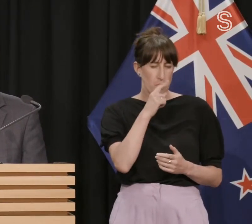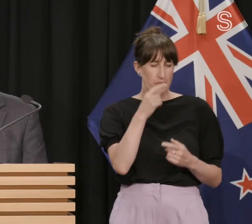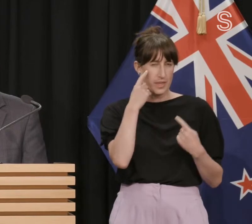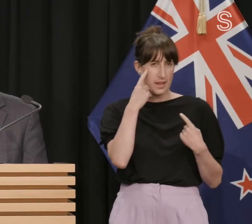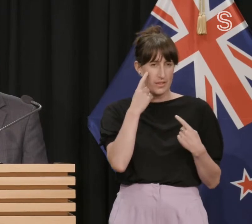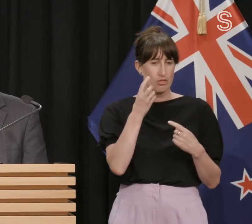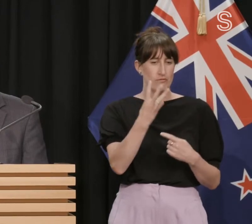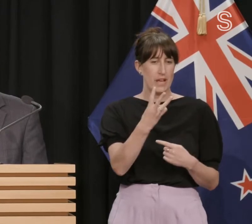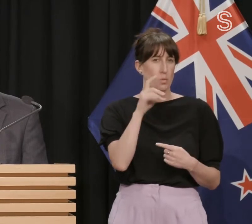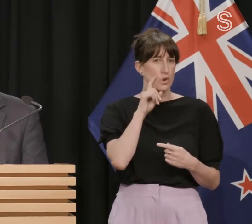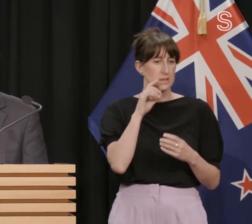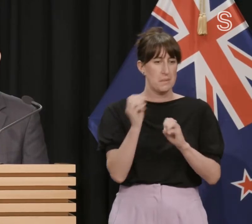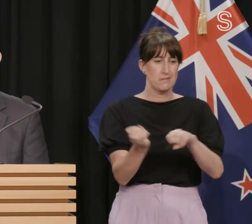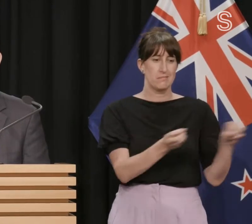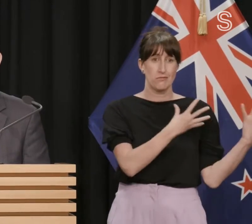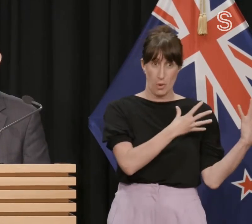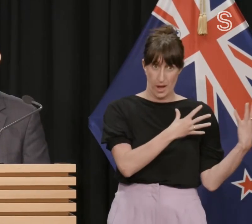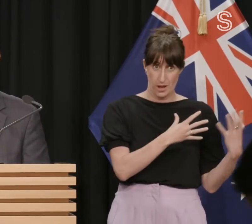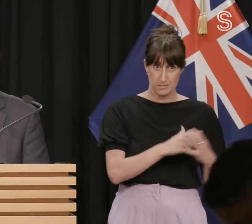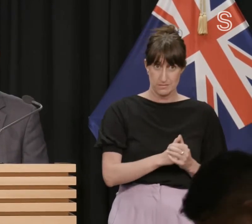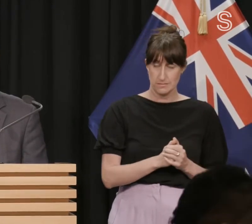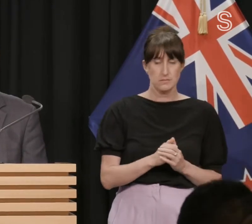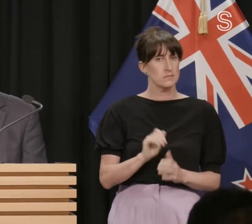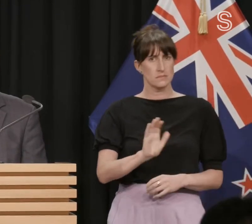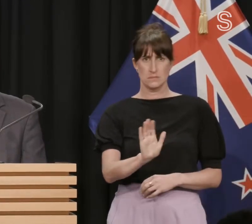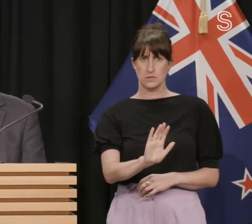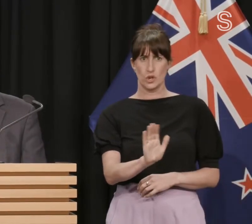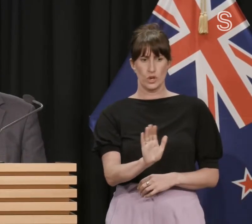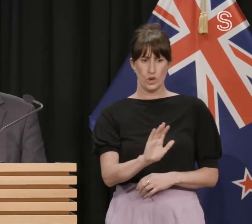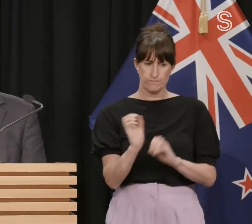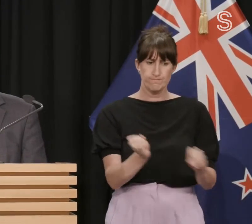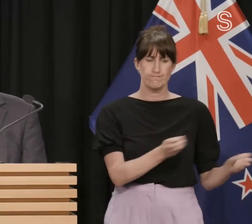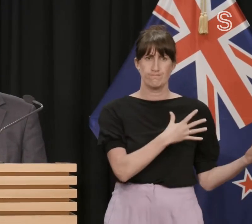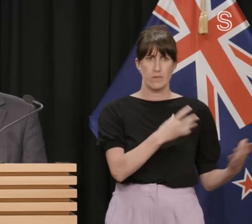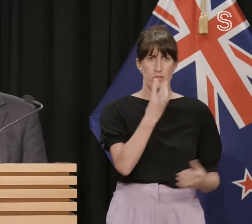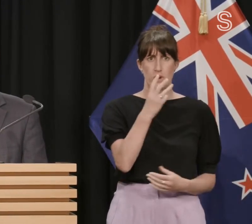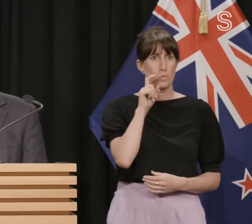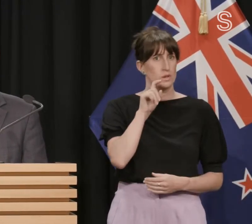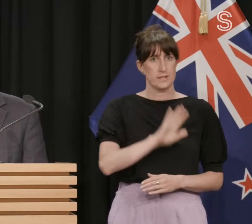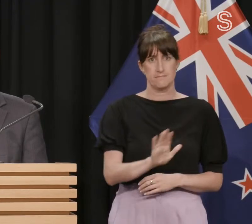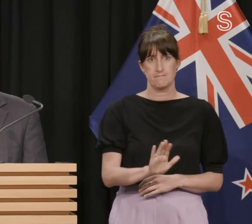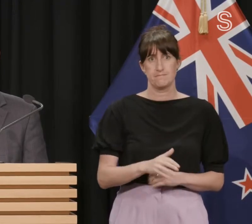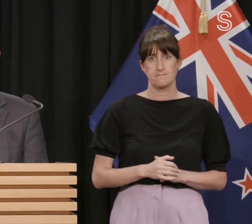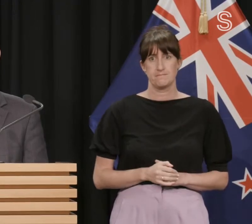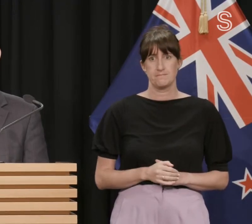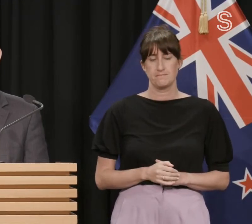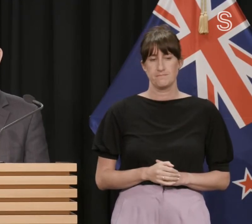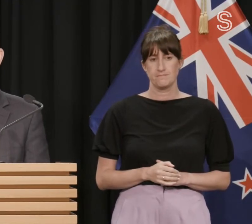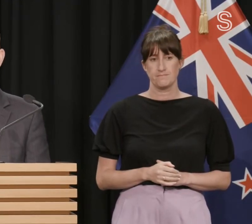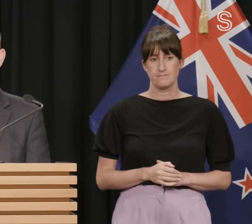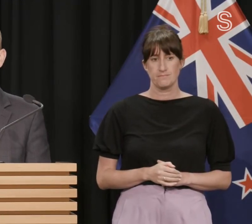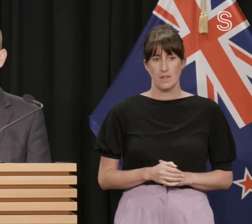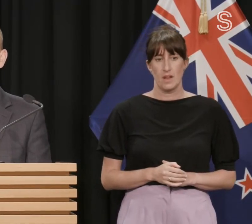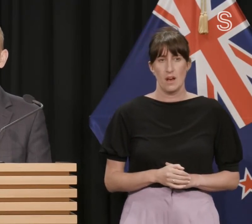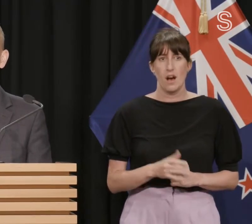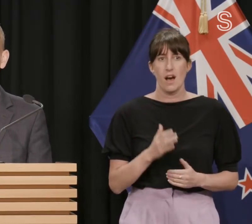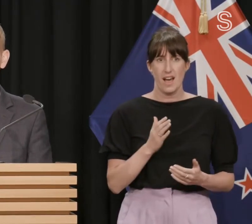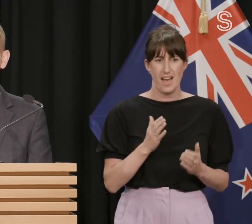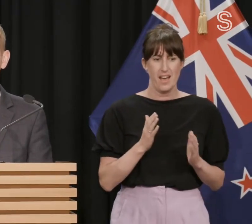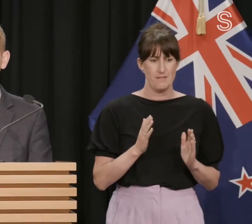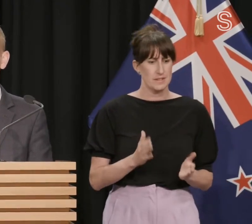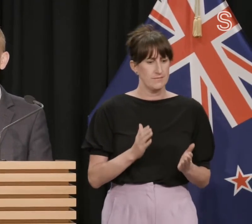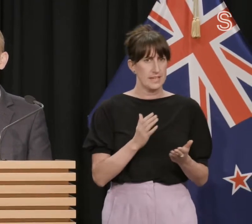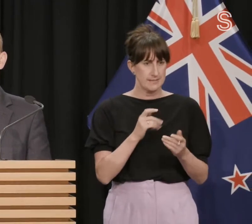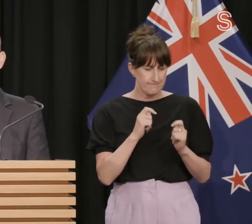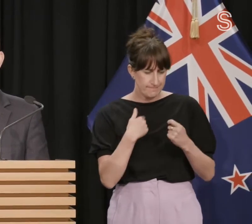altogether. No, it's not going to be scrapped altogether. As I've said, there is an absolute pressing need for reform in